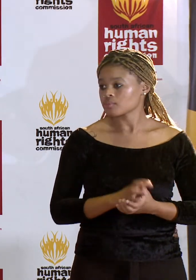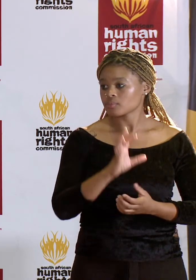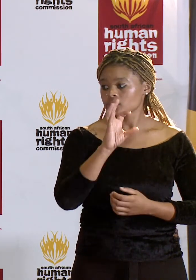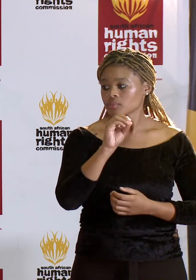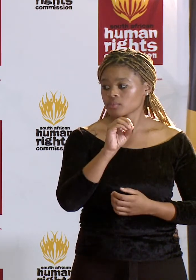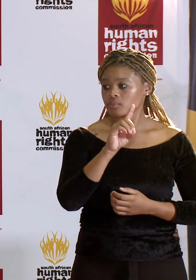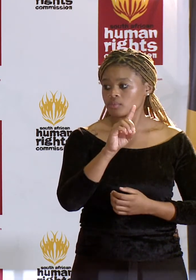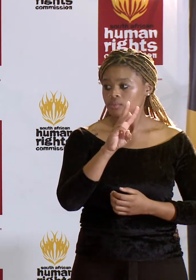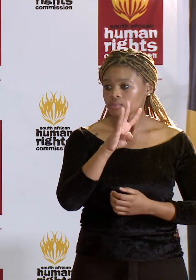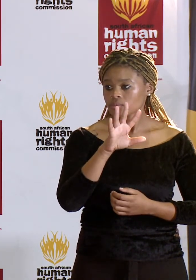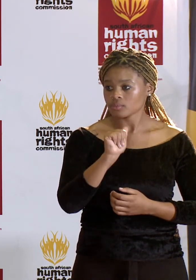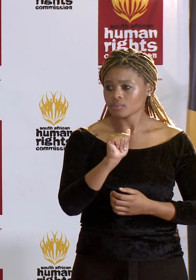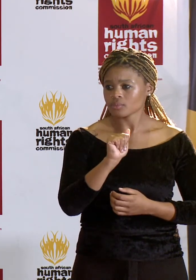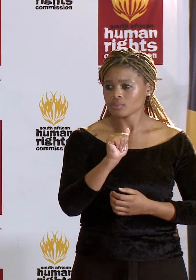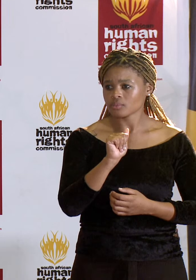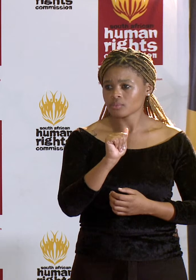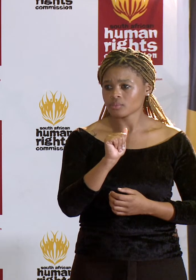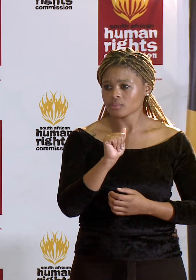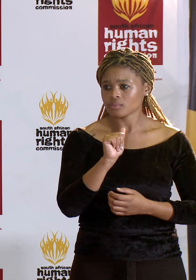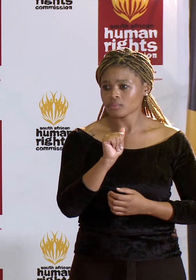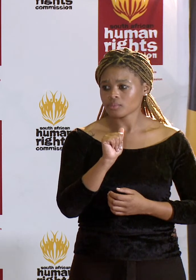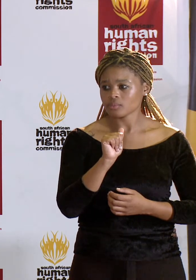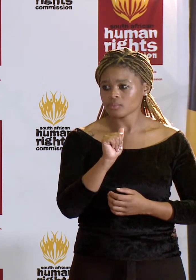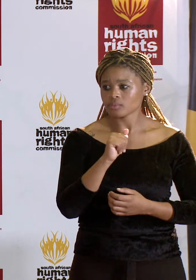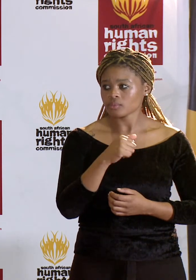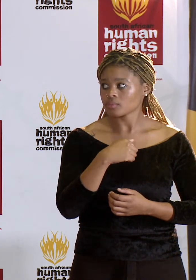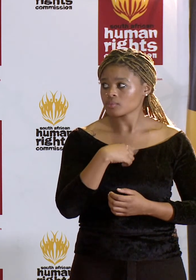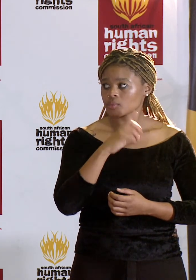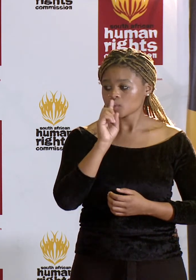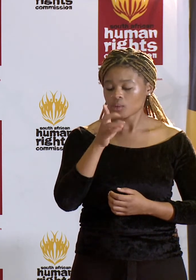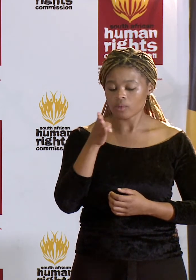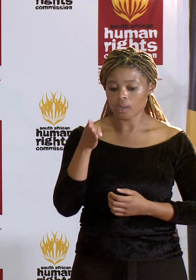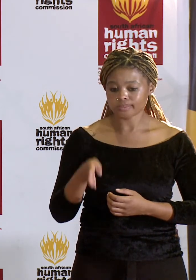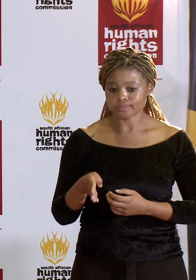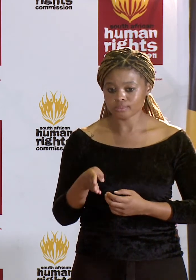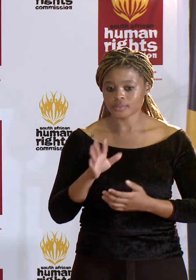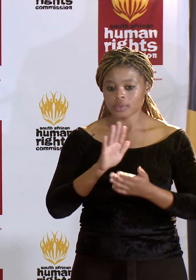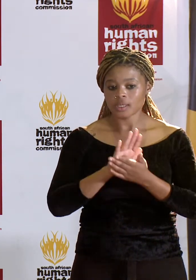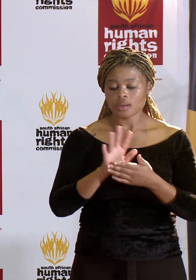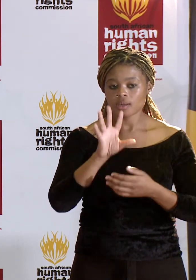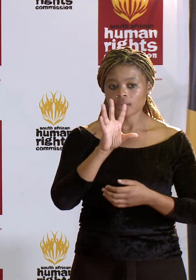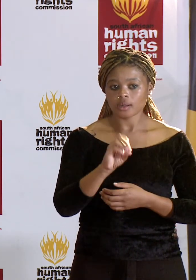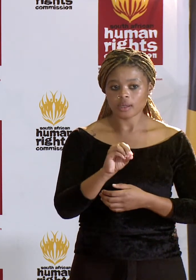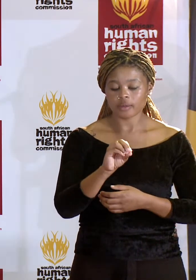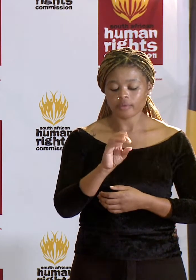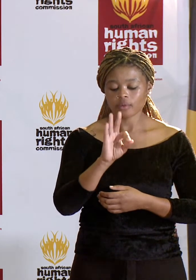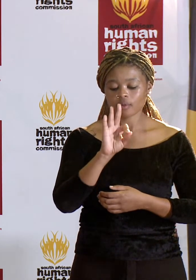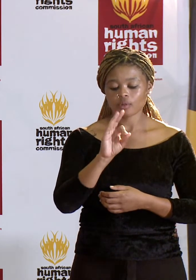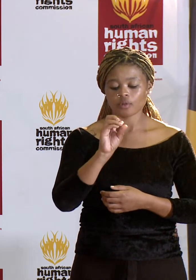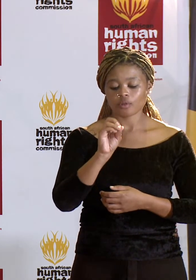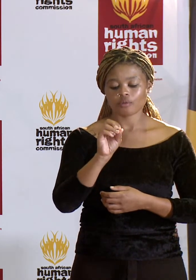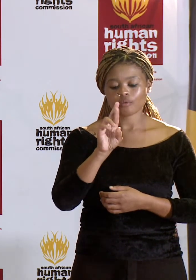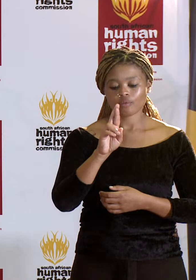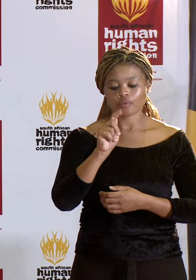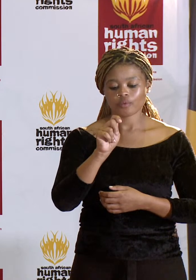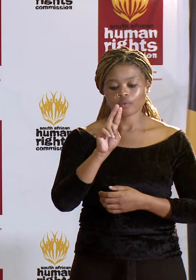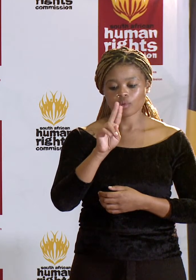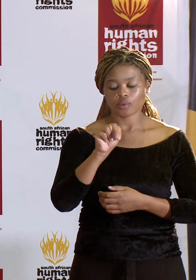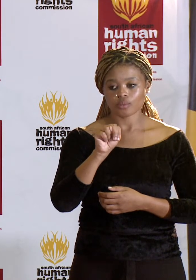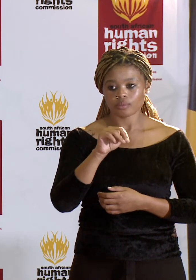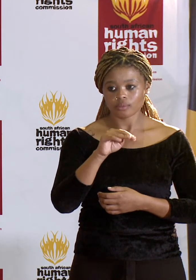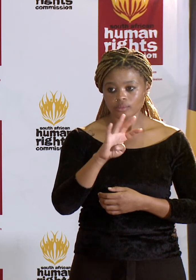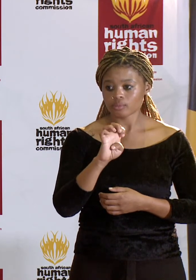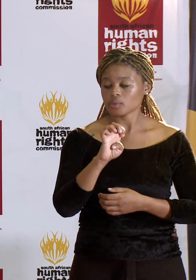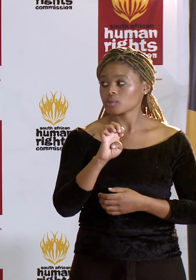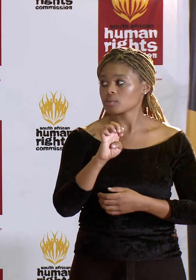Ojwa Ankoma, who will be here in person, and we have Mr. Fortune Mwili